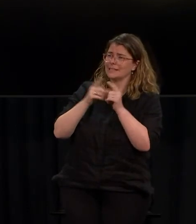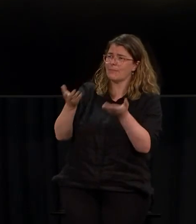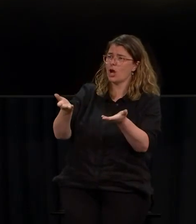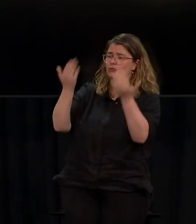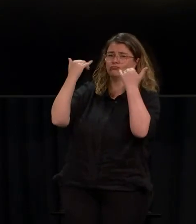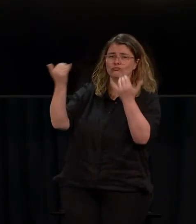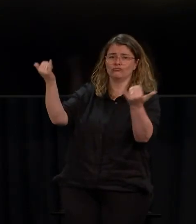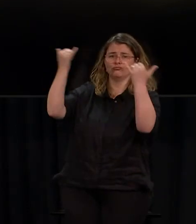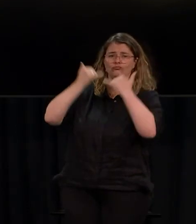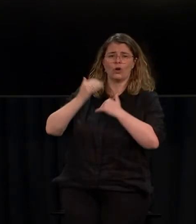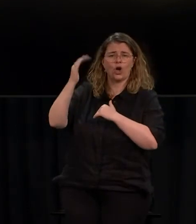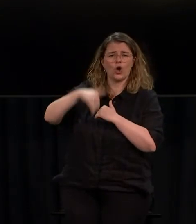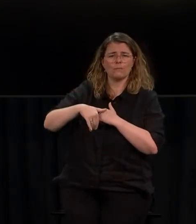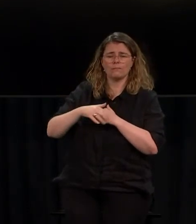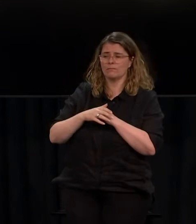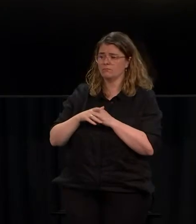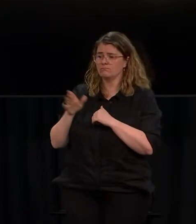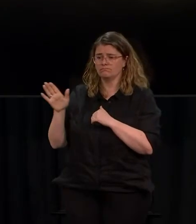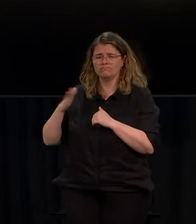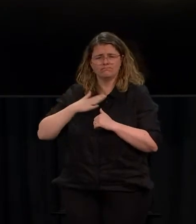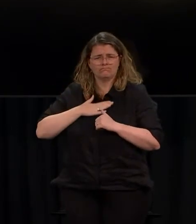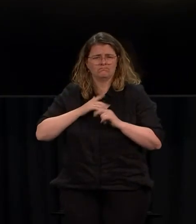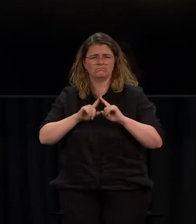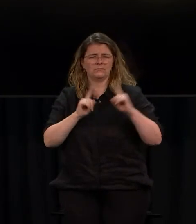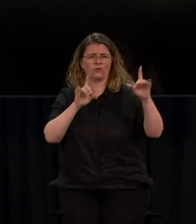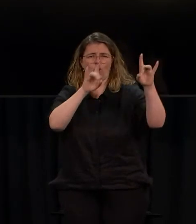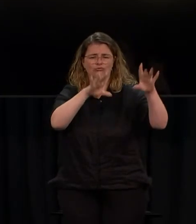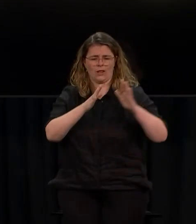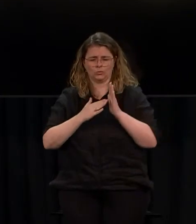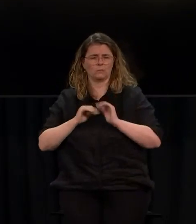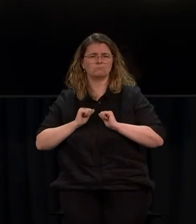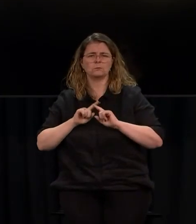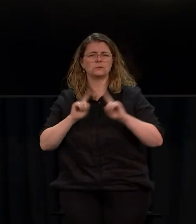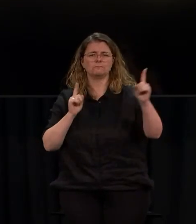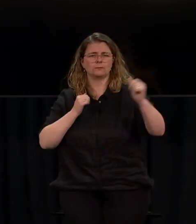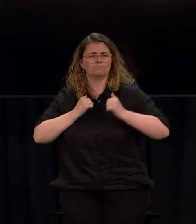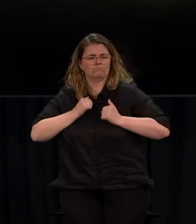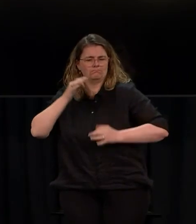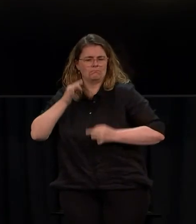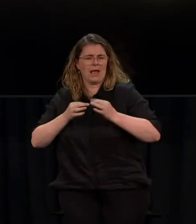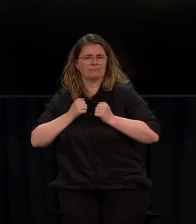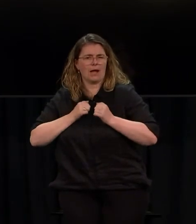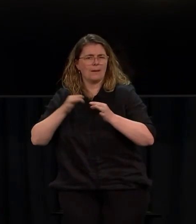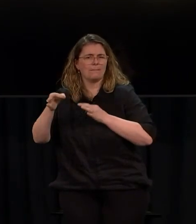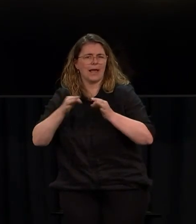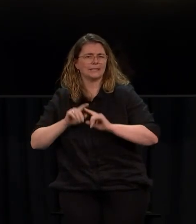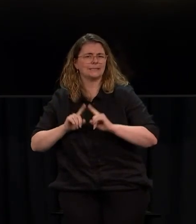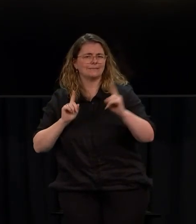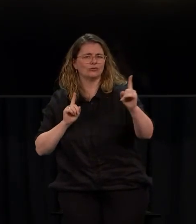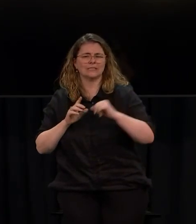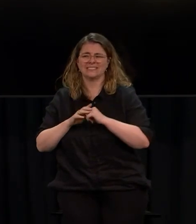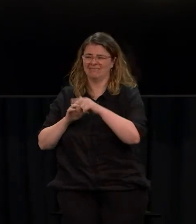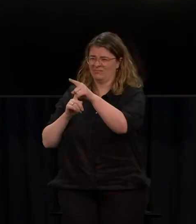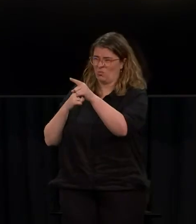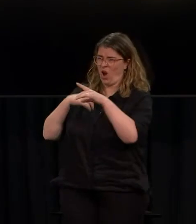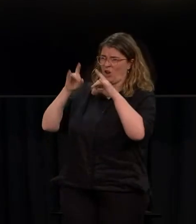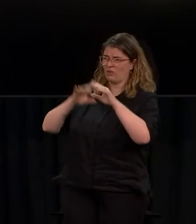here? Oh, we've always carved our own path and had our own plan. And when it comes to COVID... better than